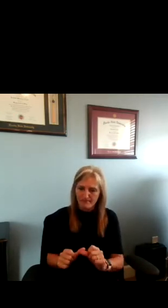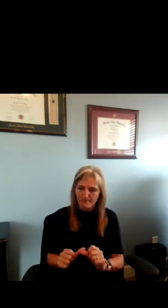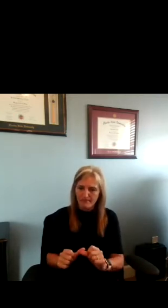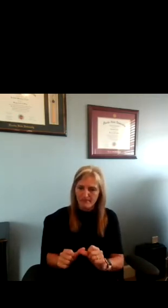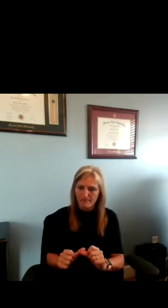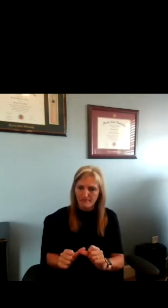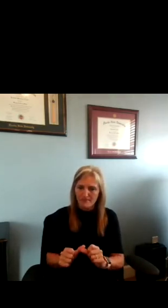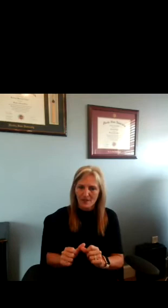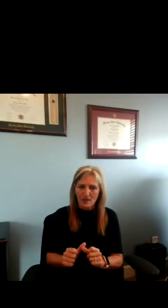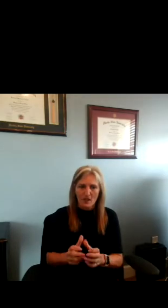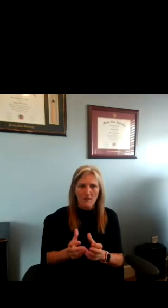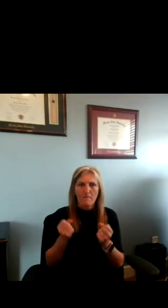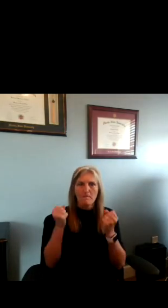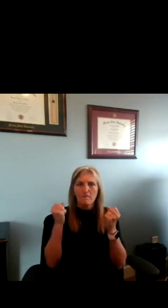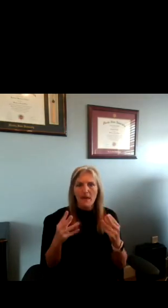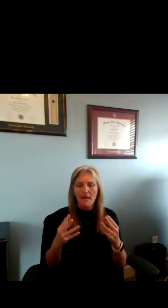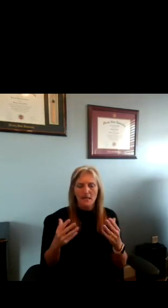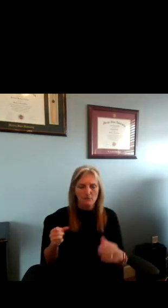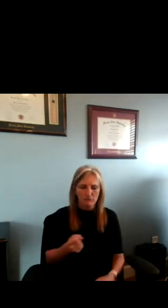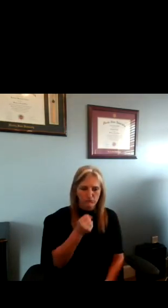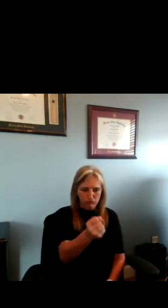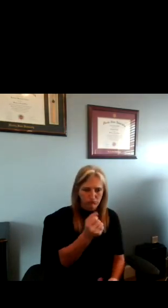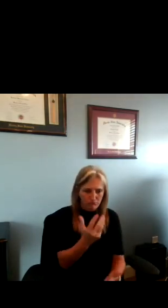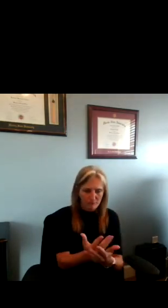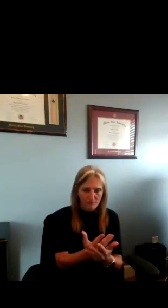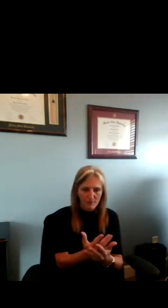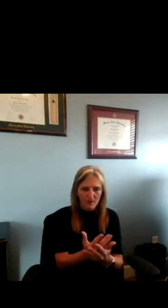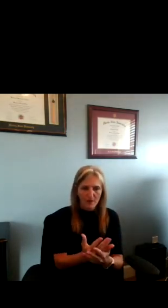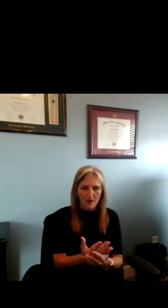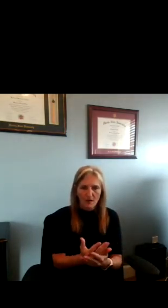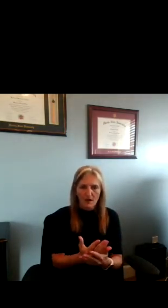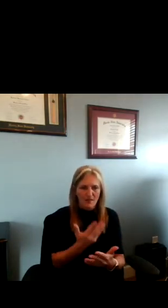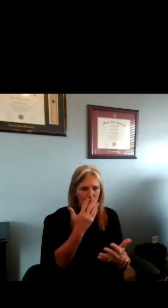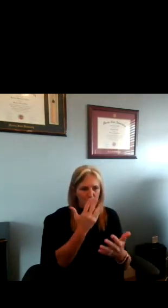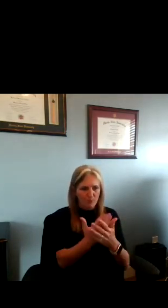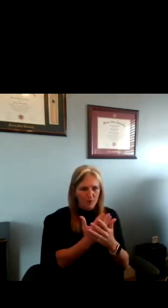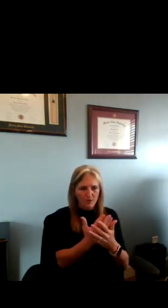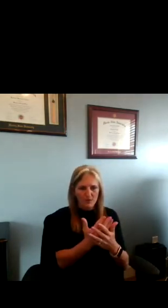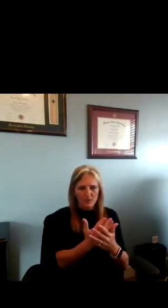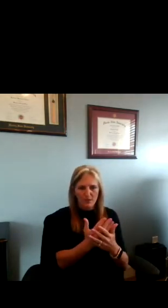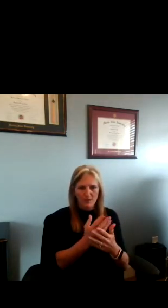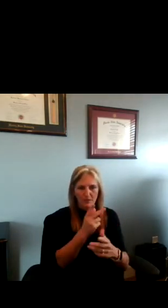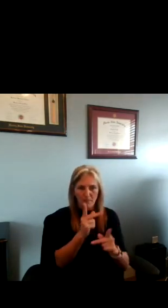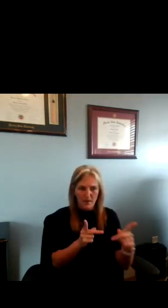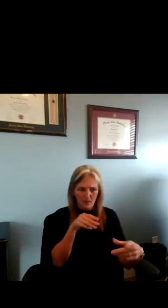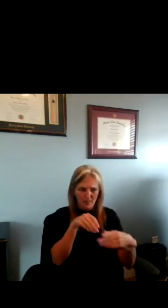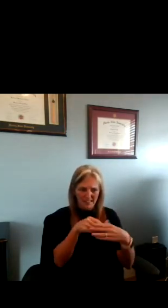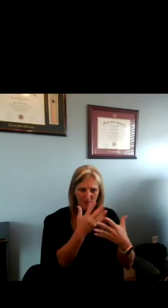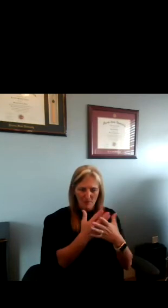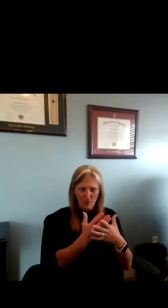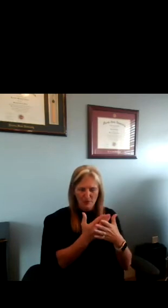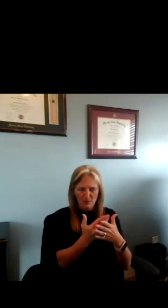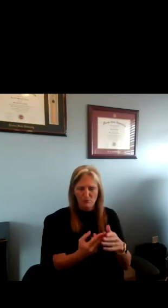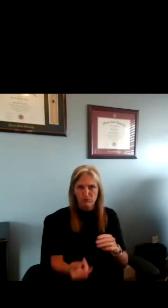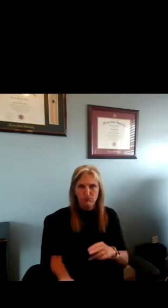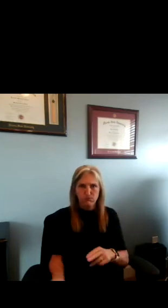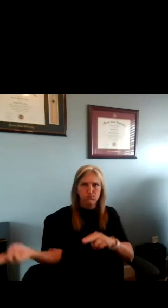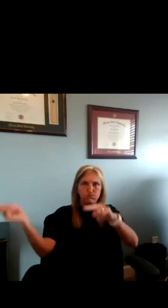mass incarceration, incarcerating people at levels so high that it was actually